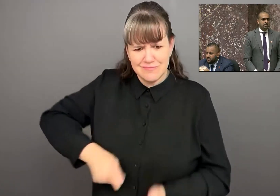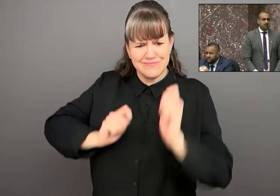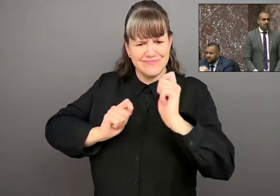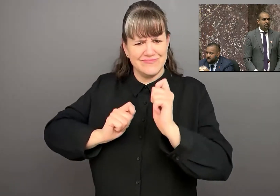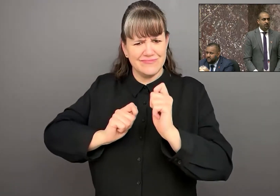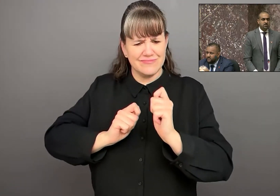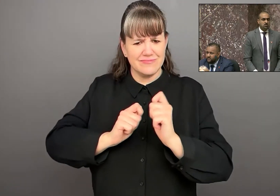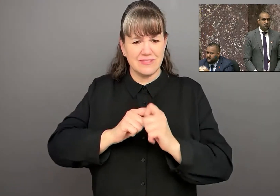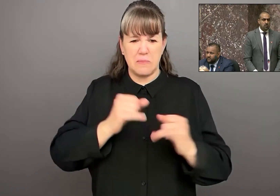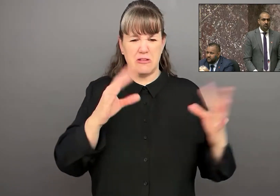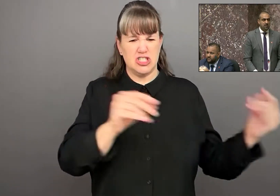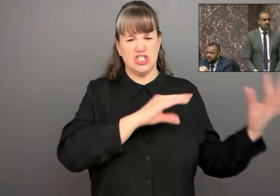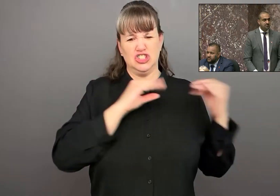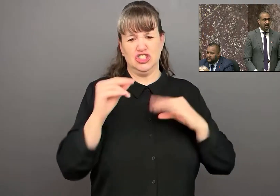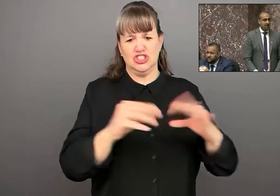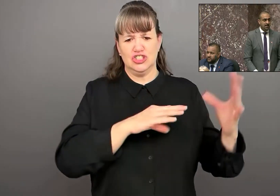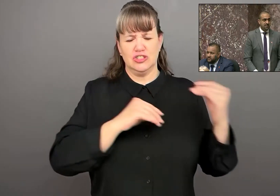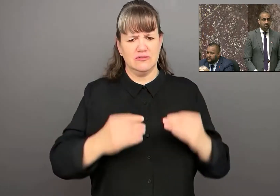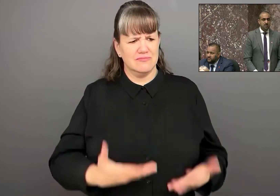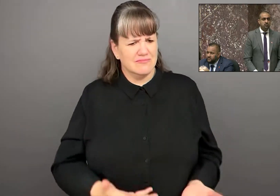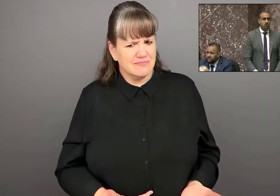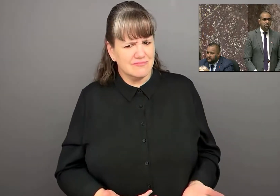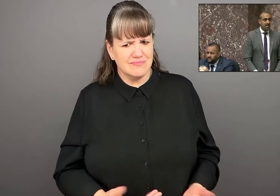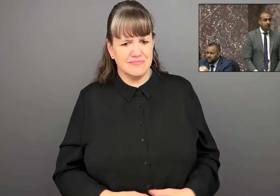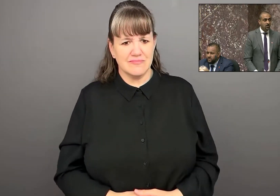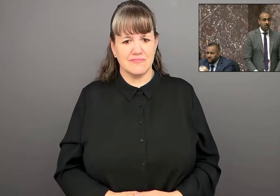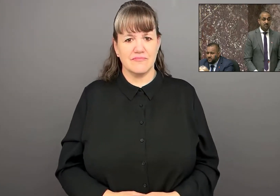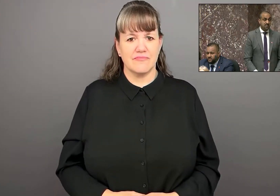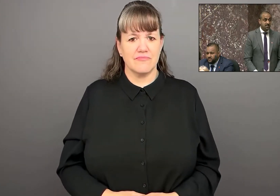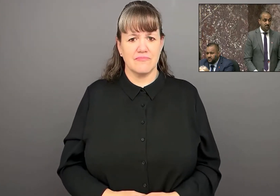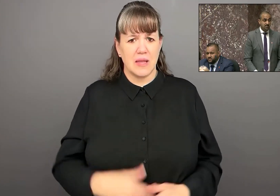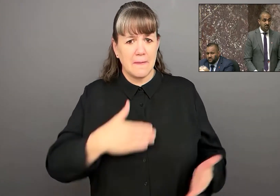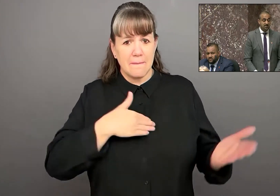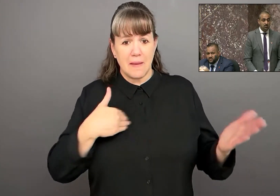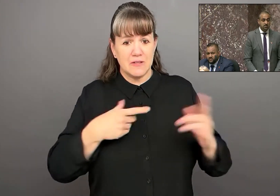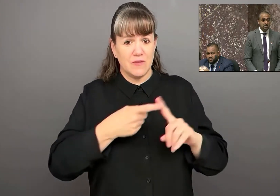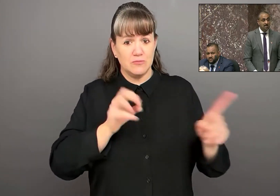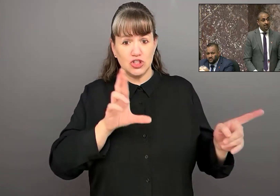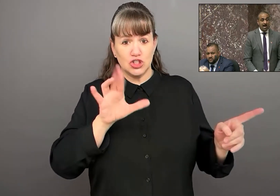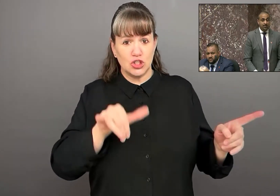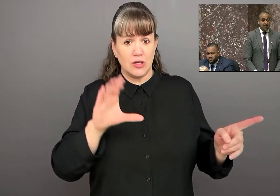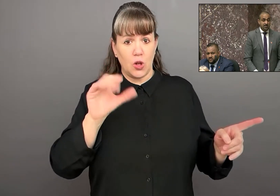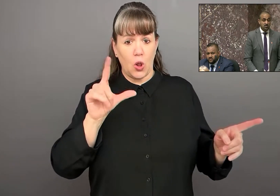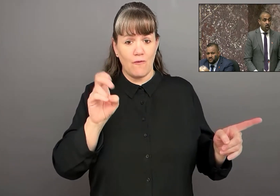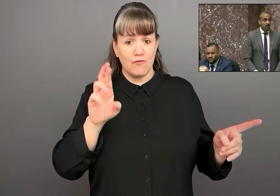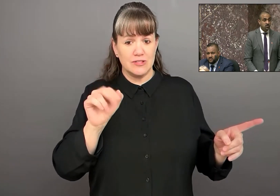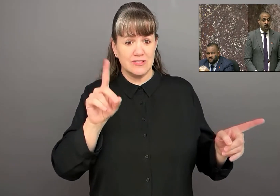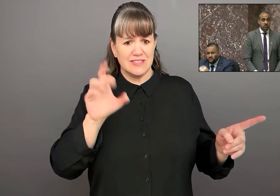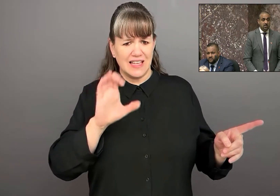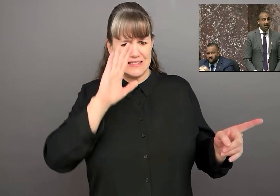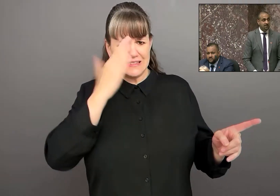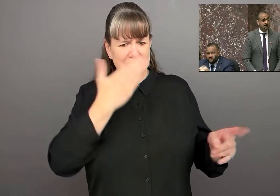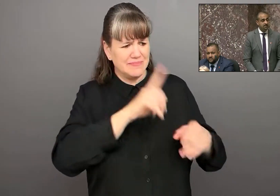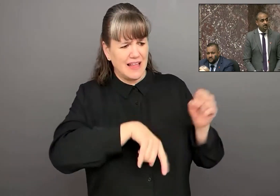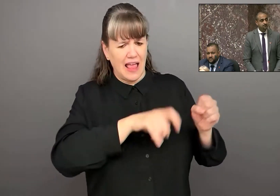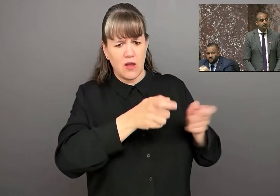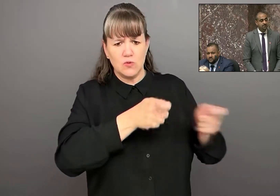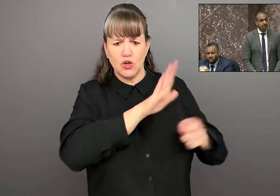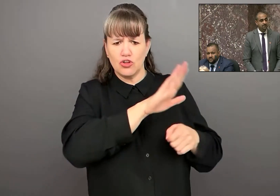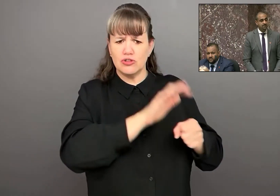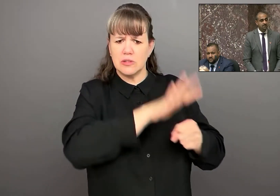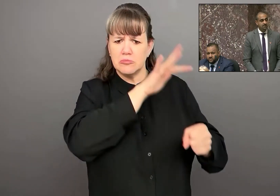Honourable Speaker, the member from Surrey Cloverdale can't seem to control her temper consistently in this House. I'm happy to answer the question when she can.